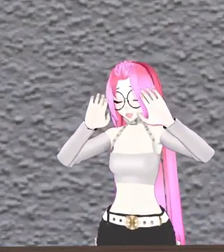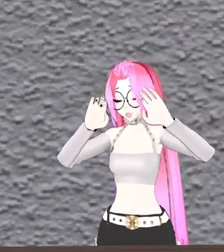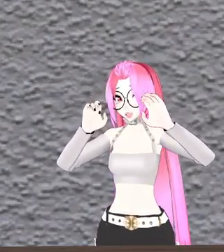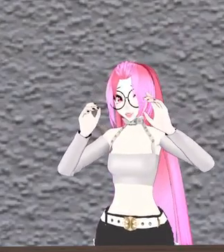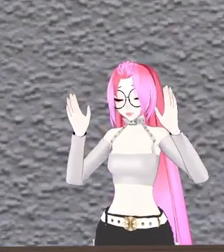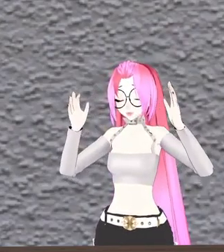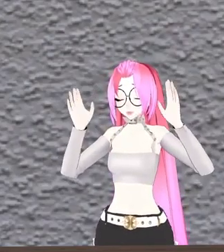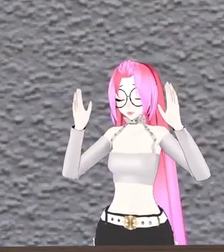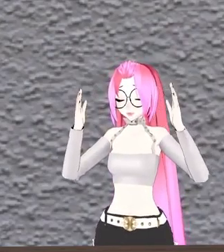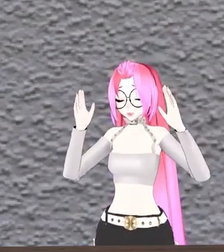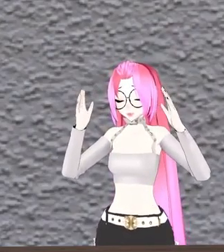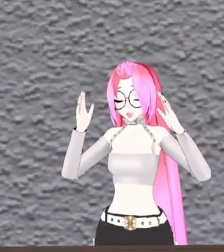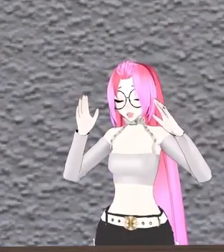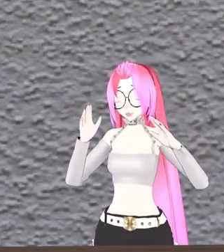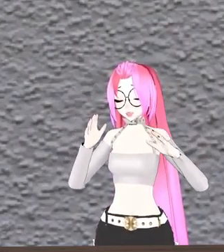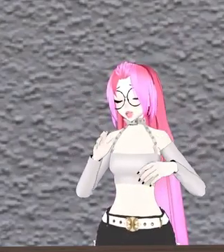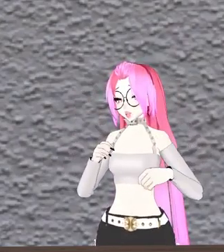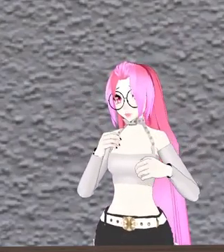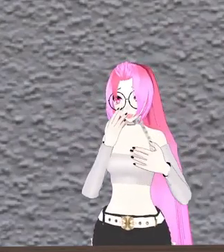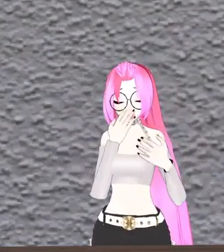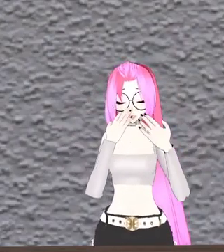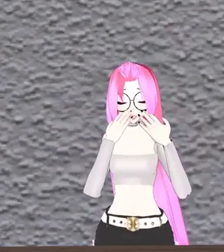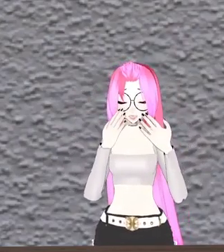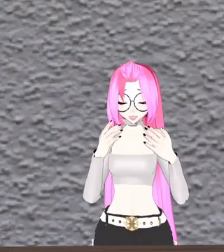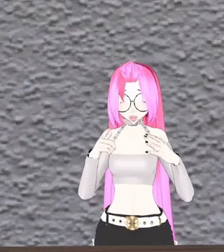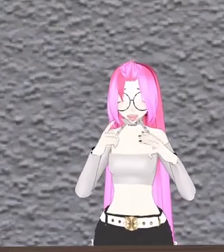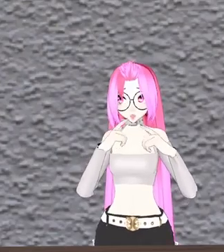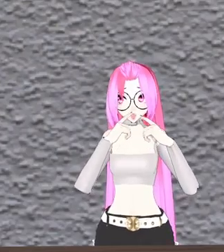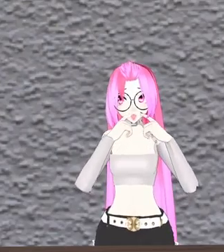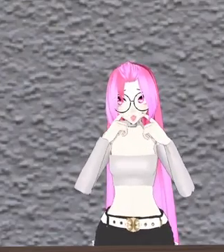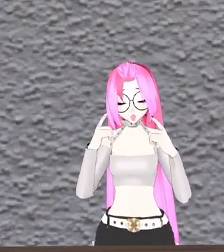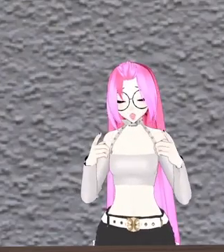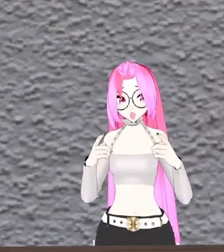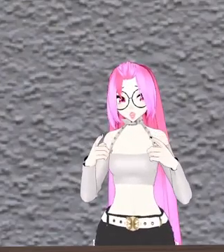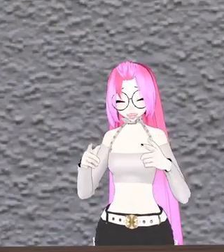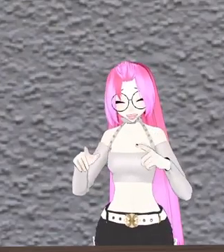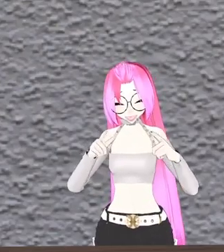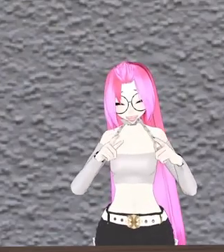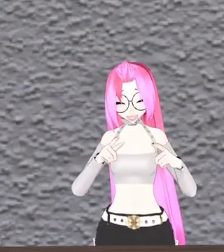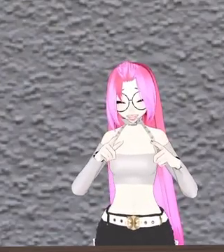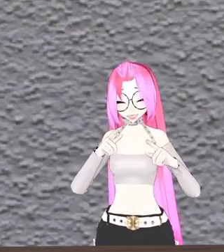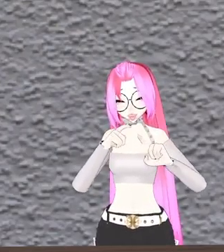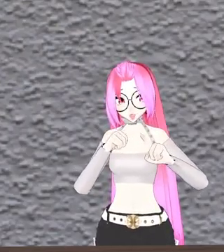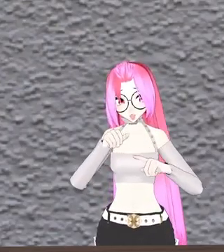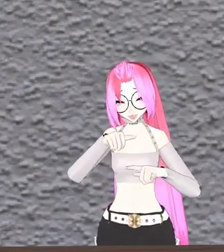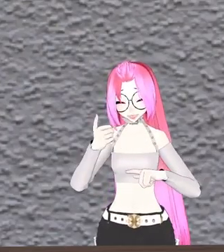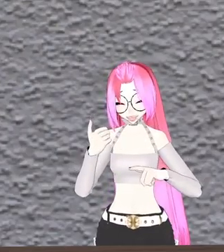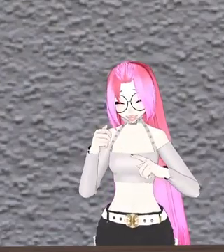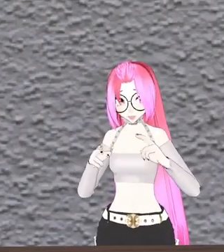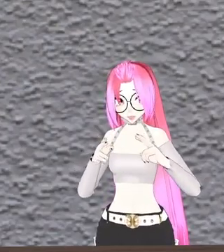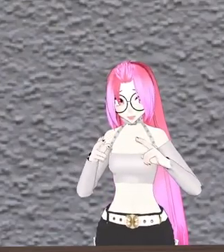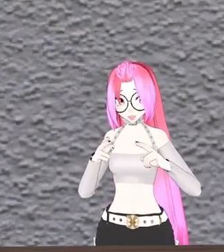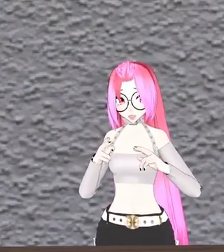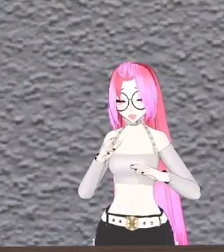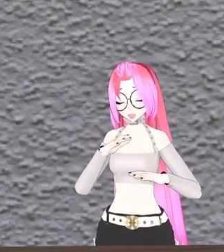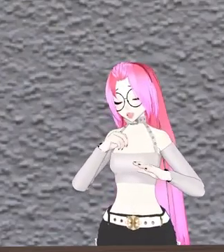index. Yay! This is thanks to a very generous gift from multiple people. I won't call